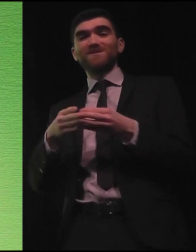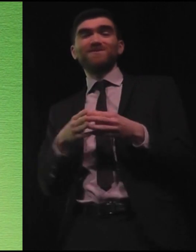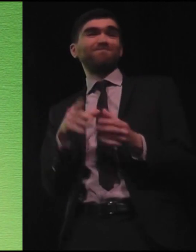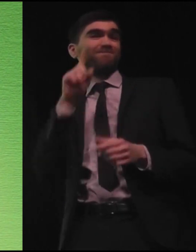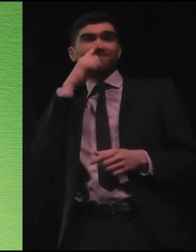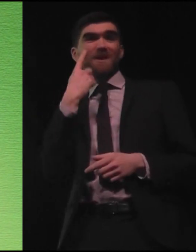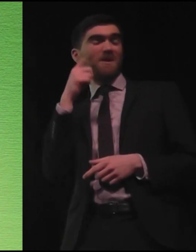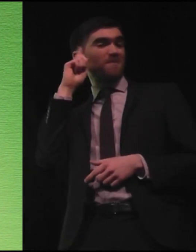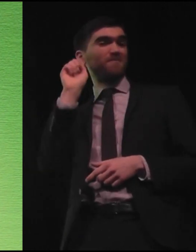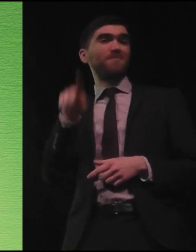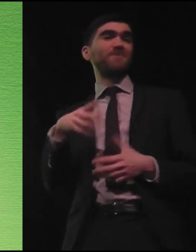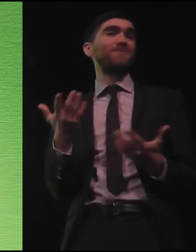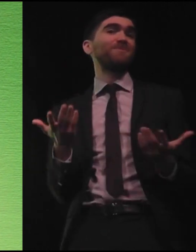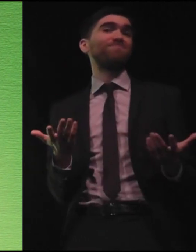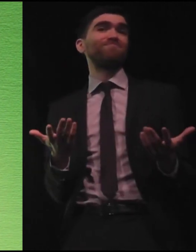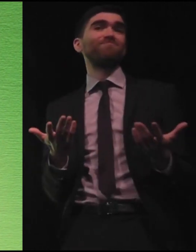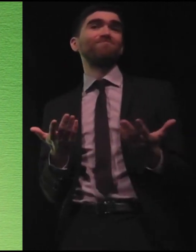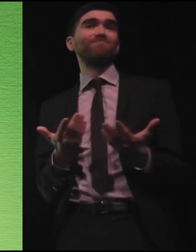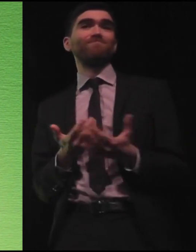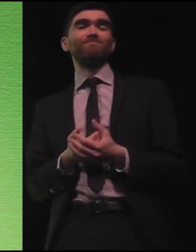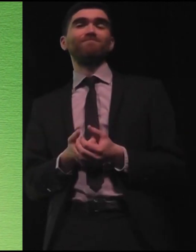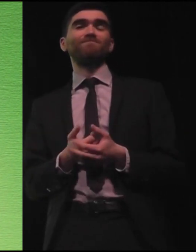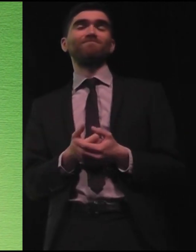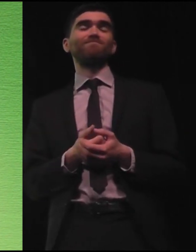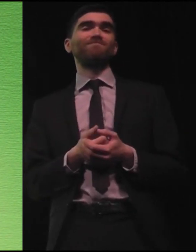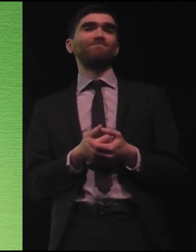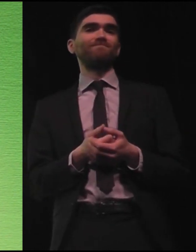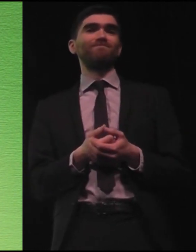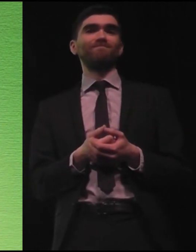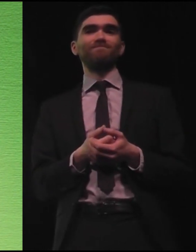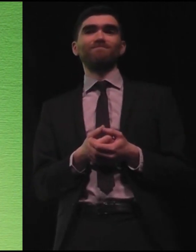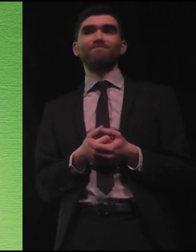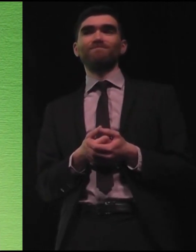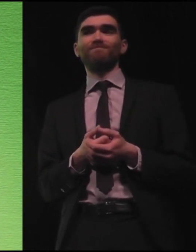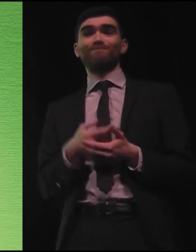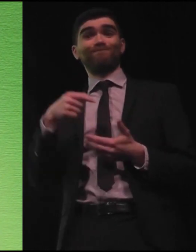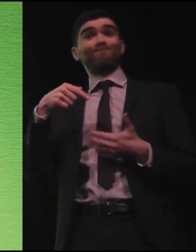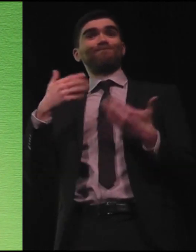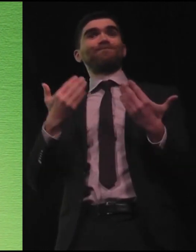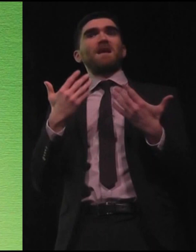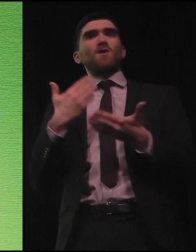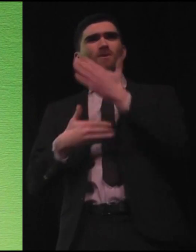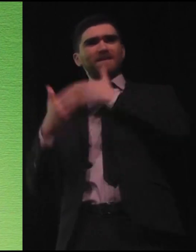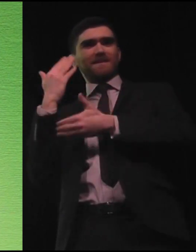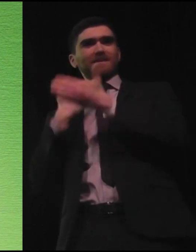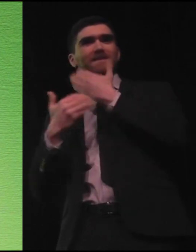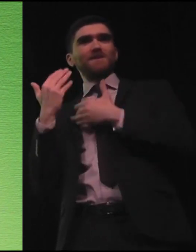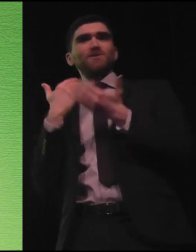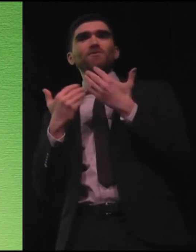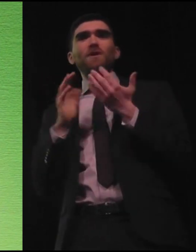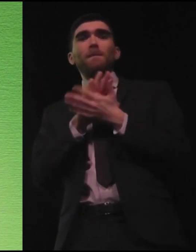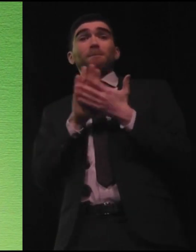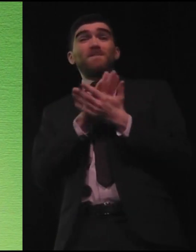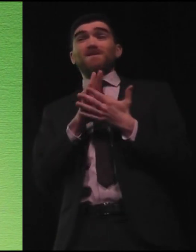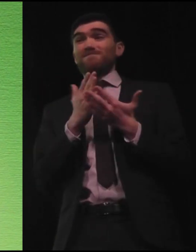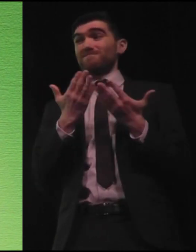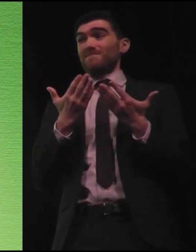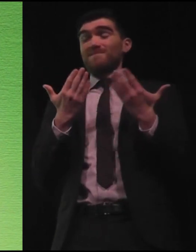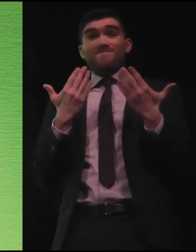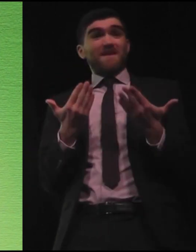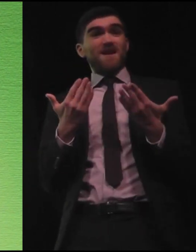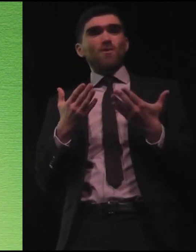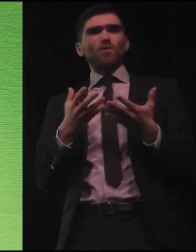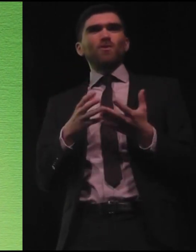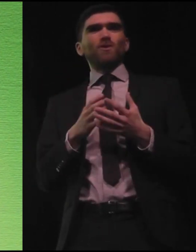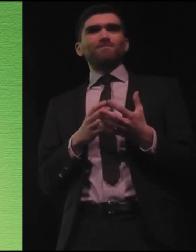This moment in our history, when our country runs the risk of being turned over to private interests and sold to the highest bidder,